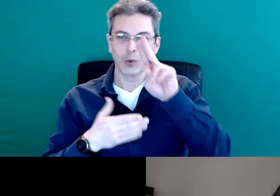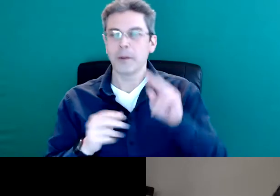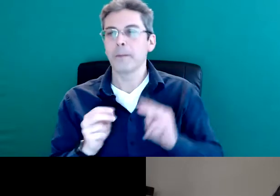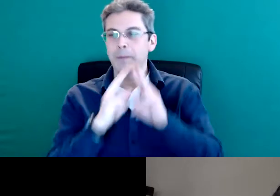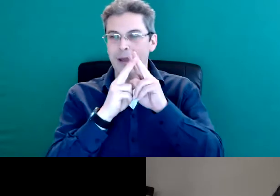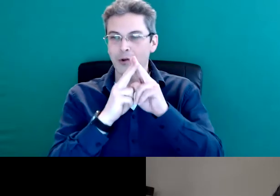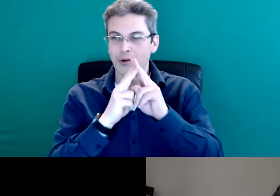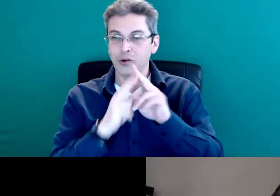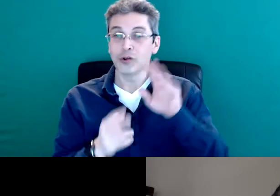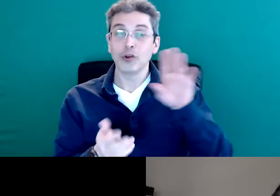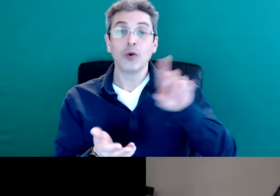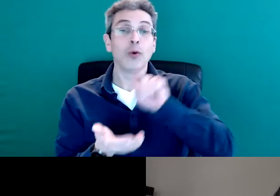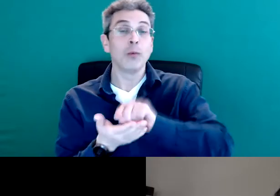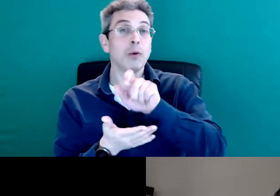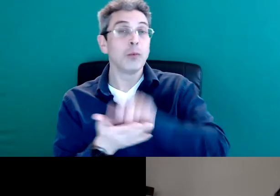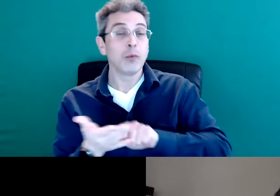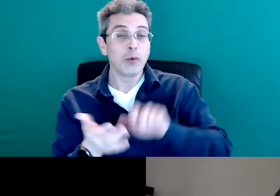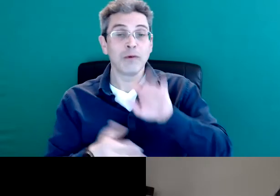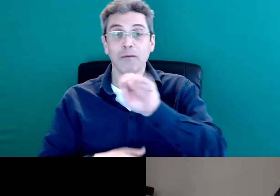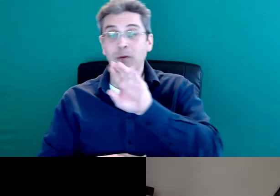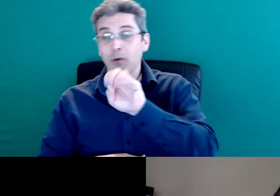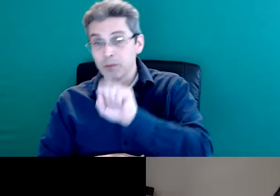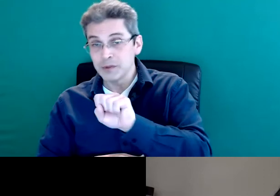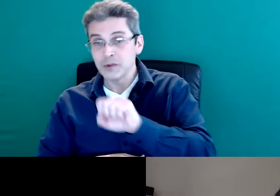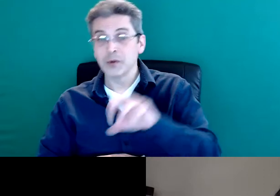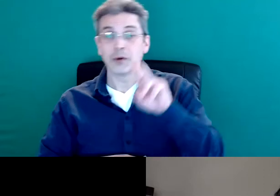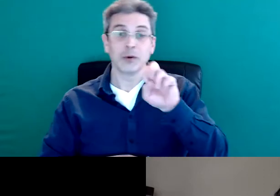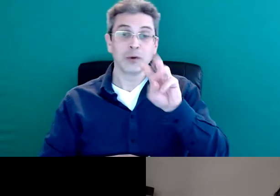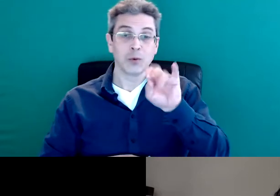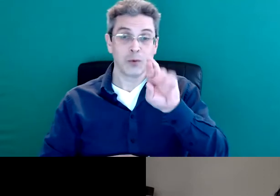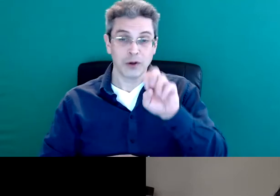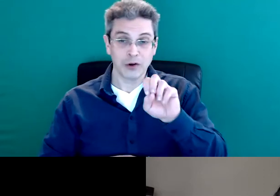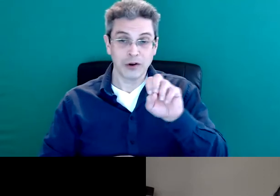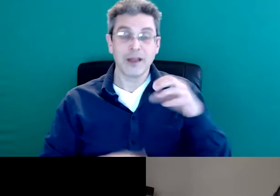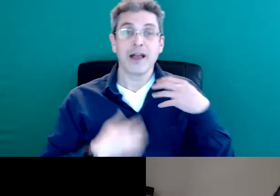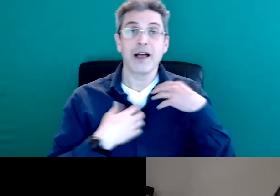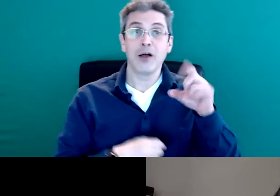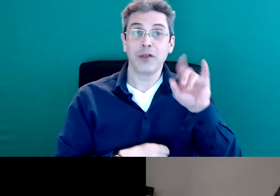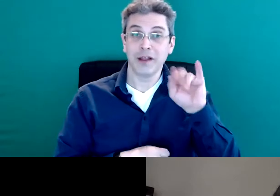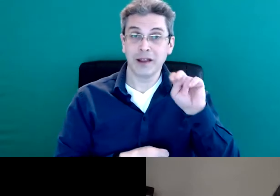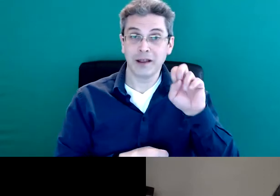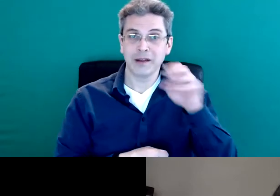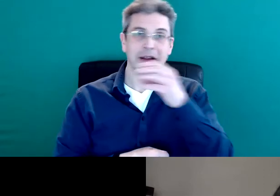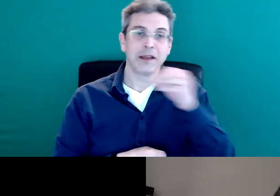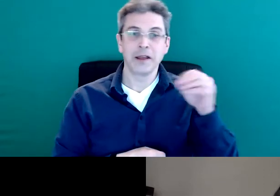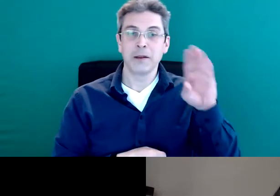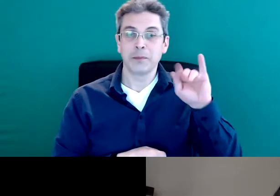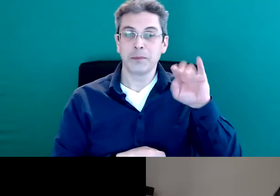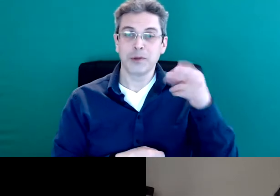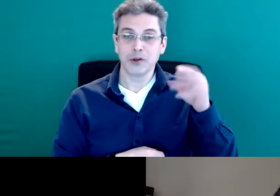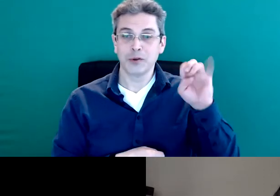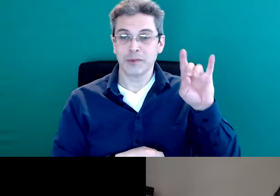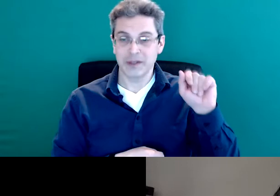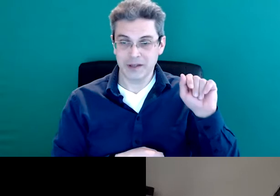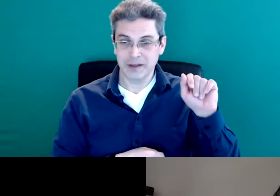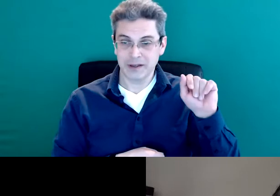works include those in Forbes, Rewire, Healthline, Bitch Media, and more. She runs the blog